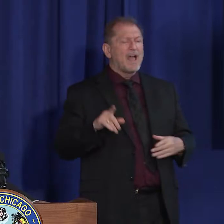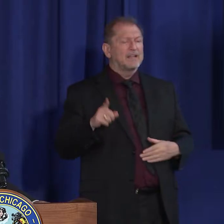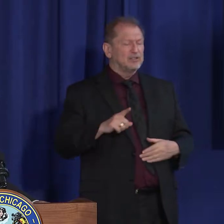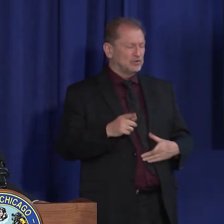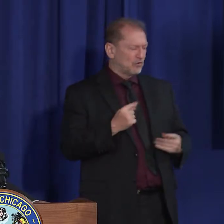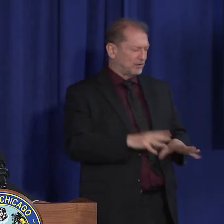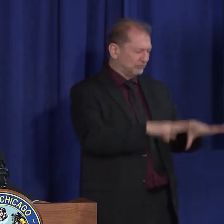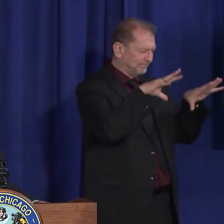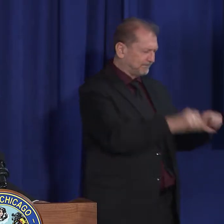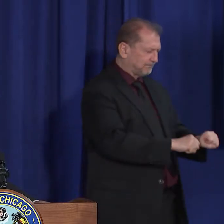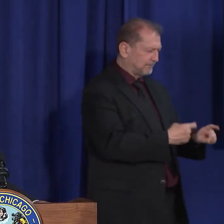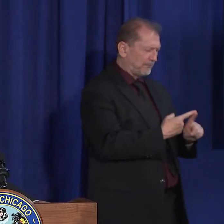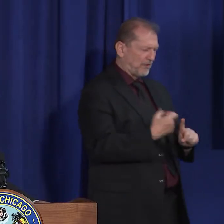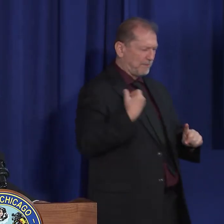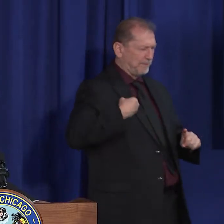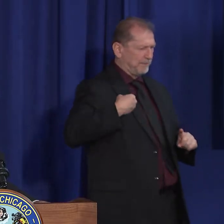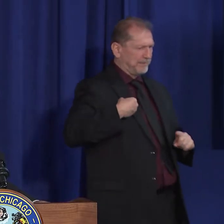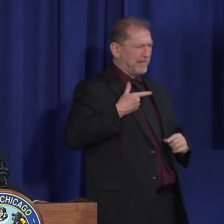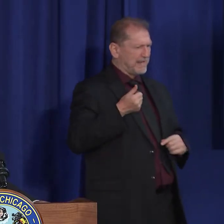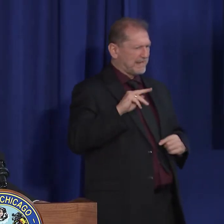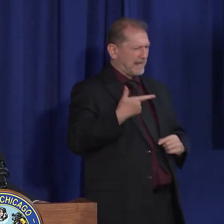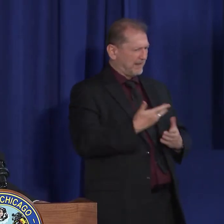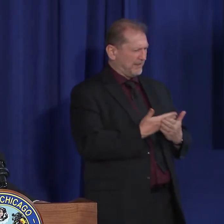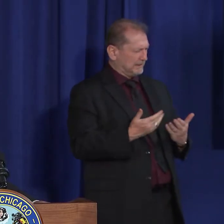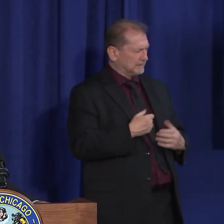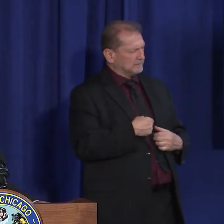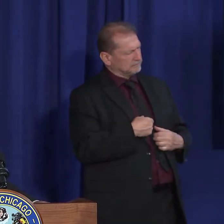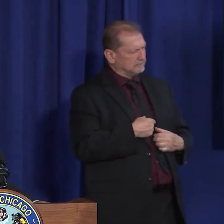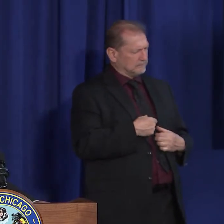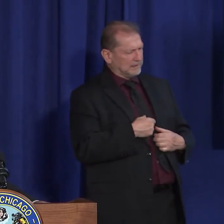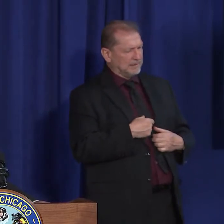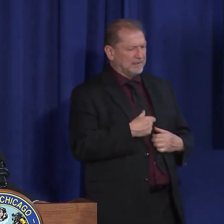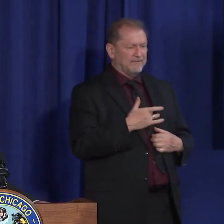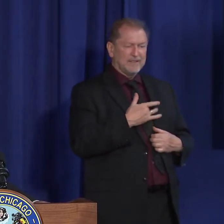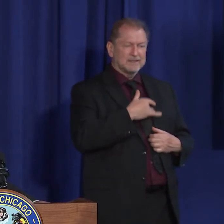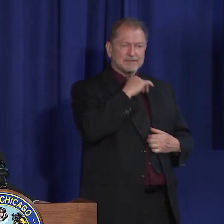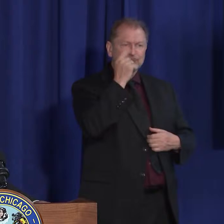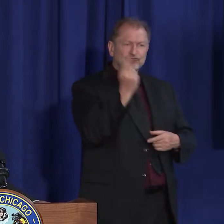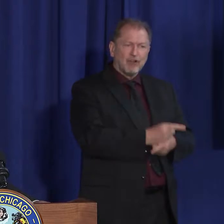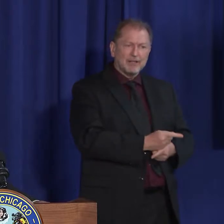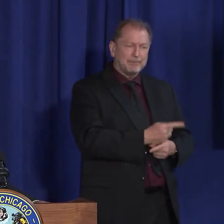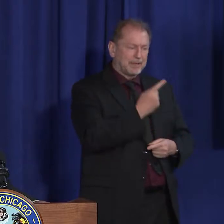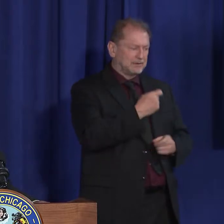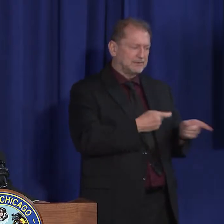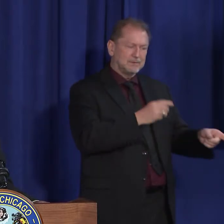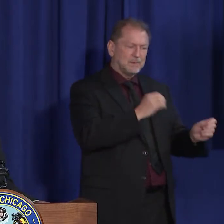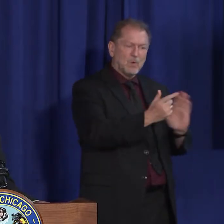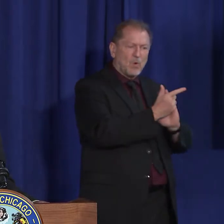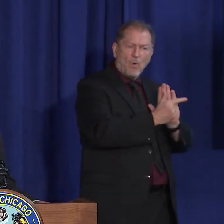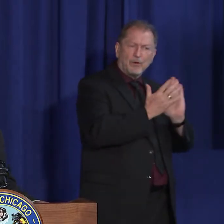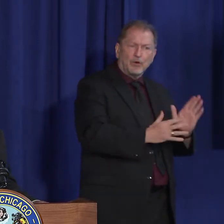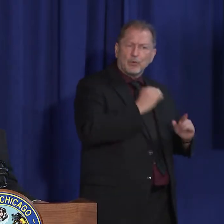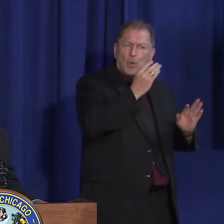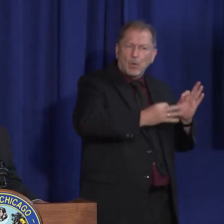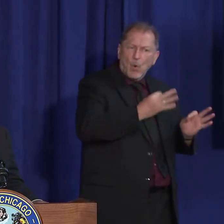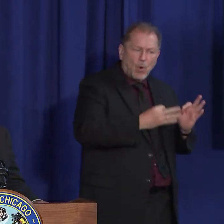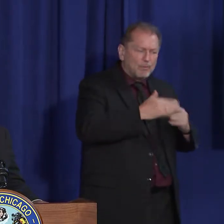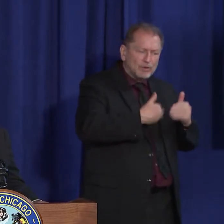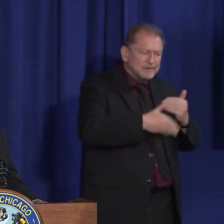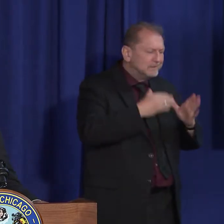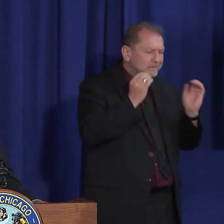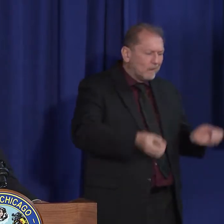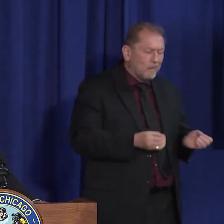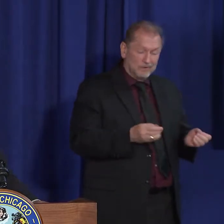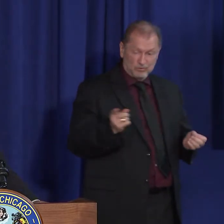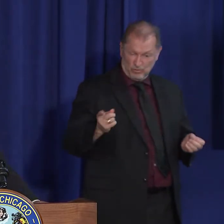there need to be big changes, and at most that it's still a waste and beyond and